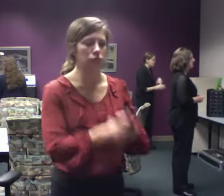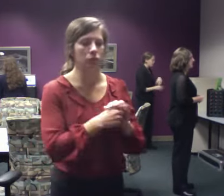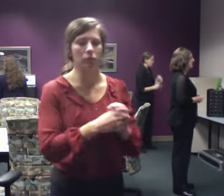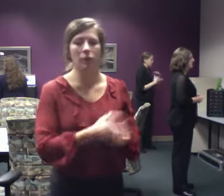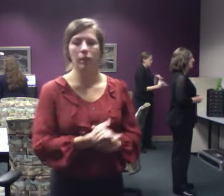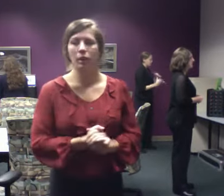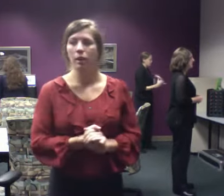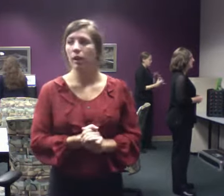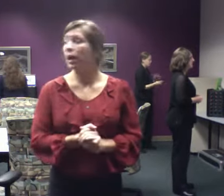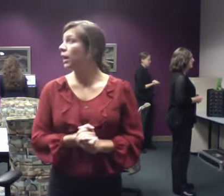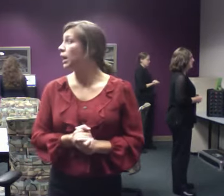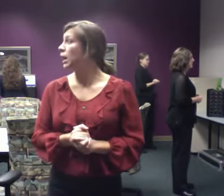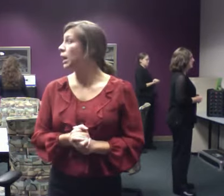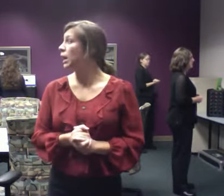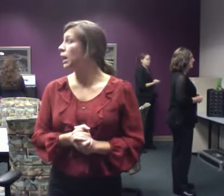in 1945,